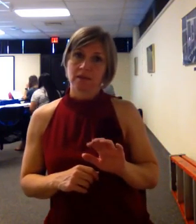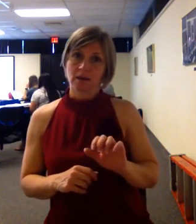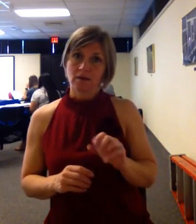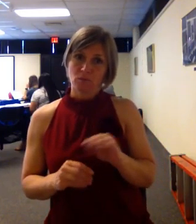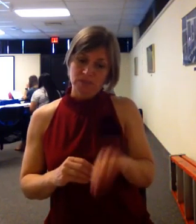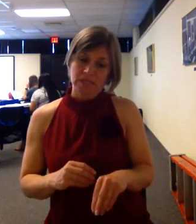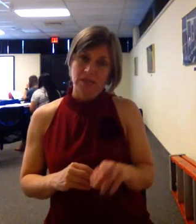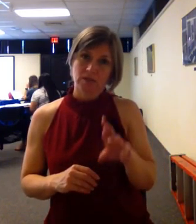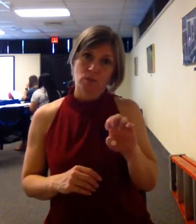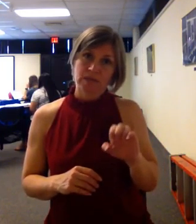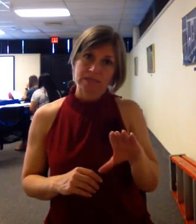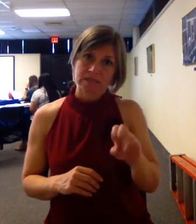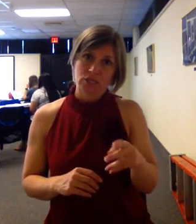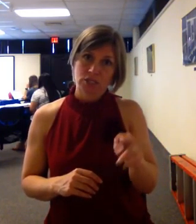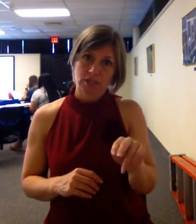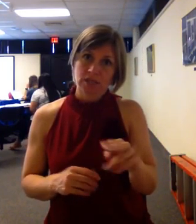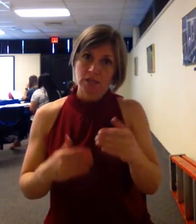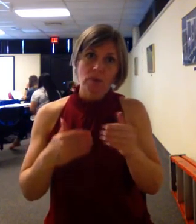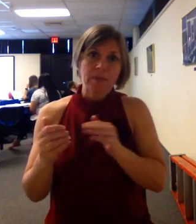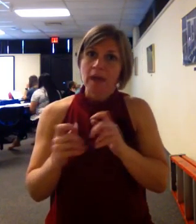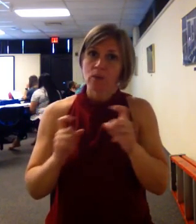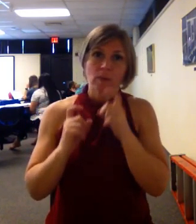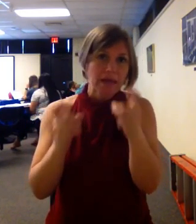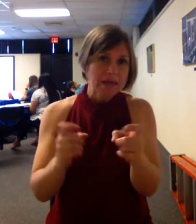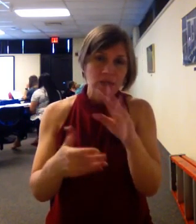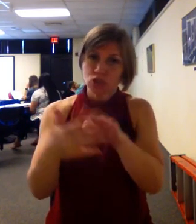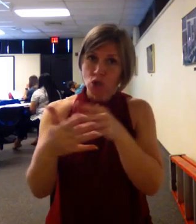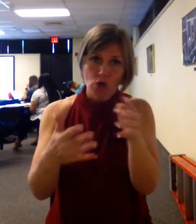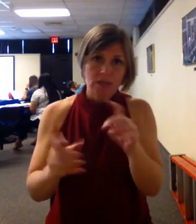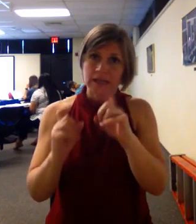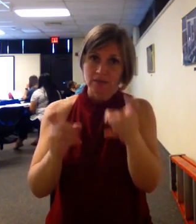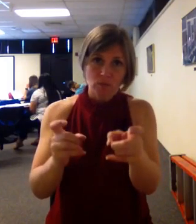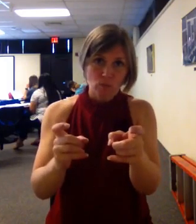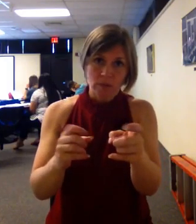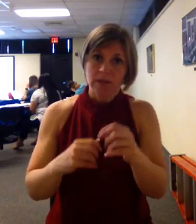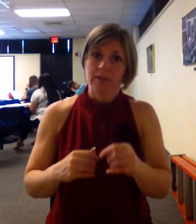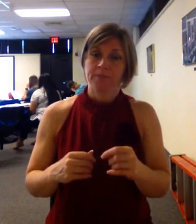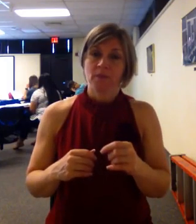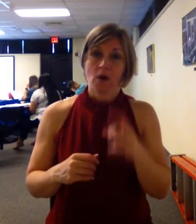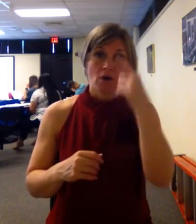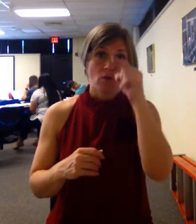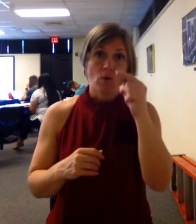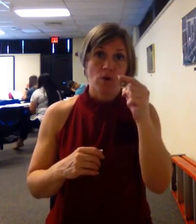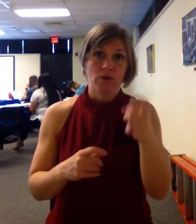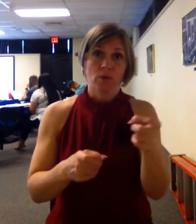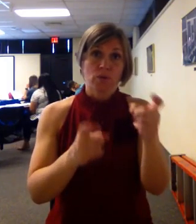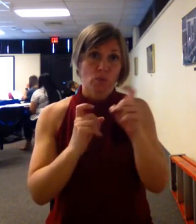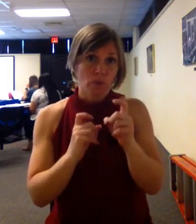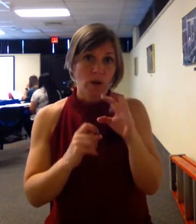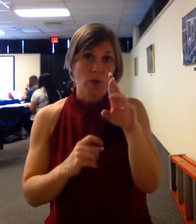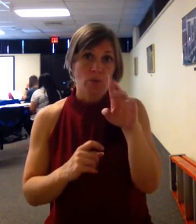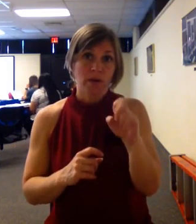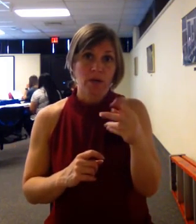no matter what kind of a chart I gave you, no matter what you're thrown for that expected return, all you simply have to do is take the probability times